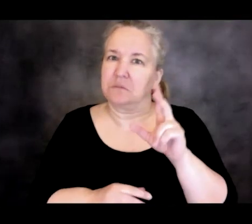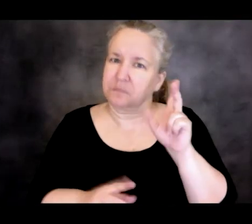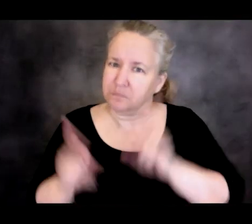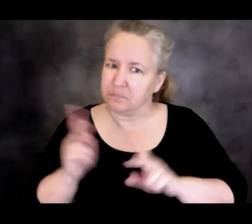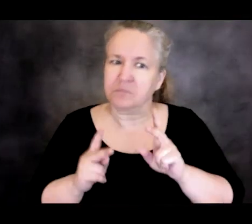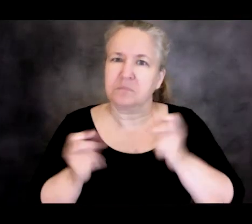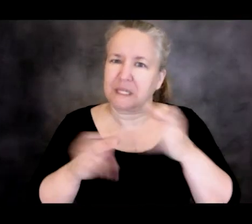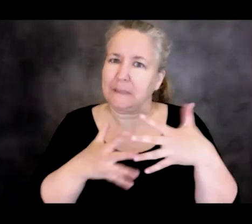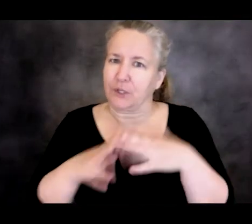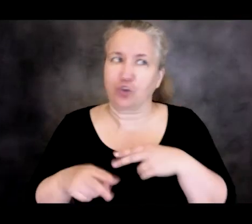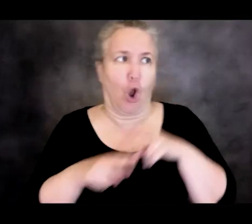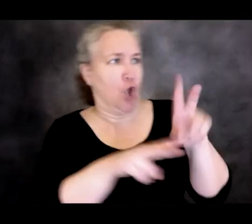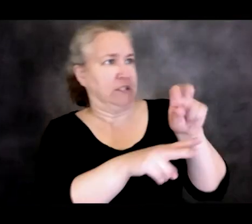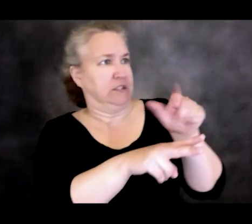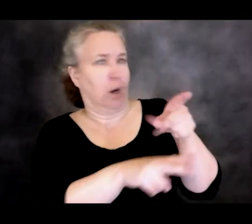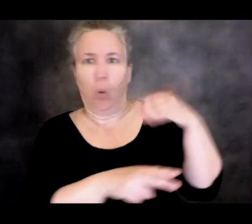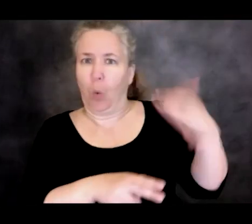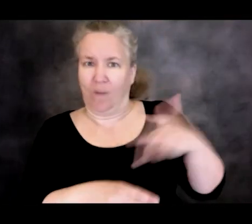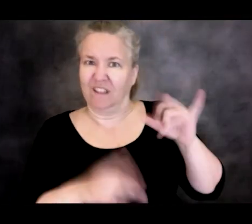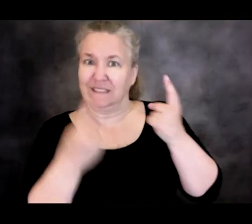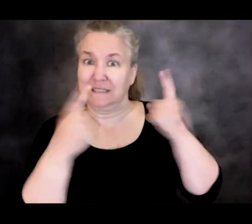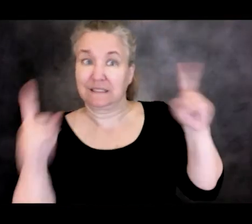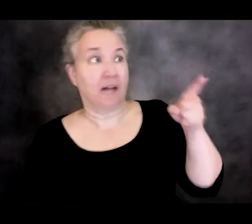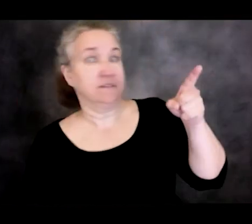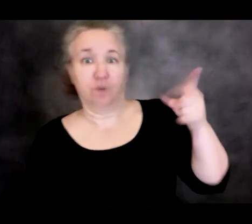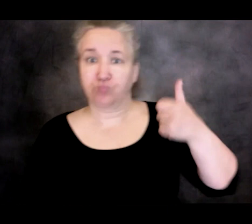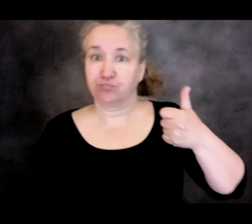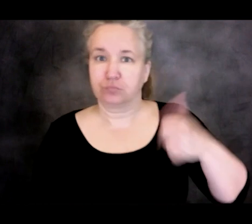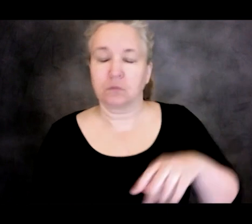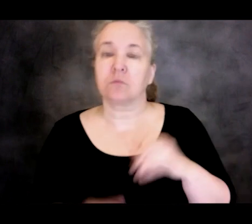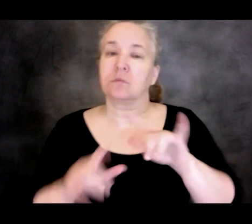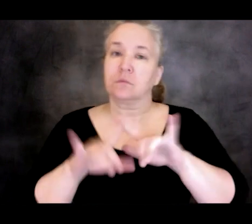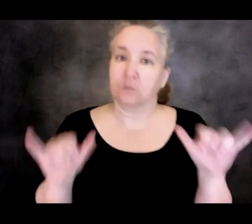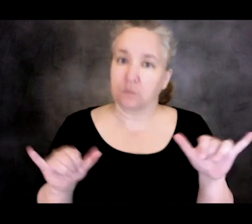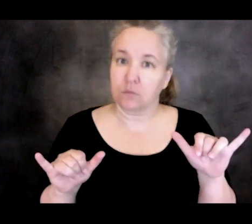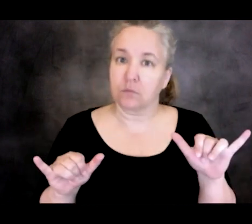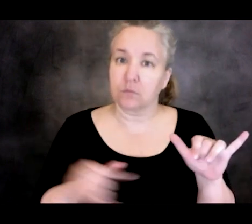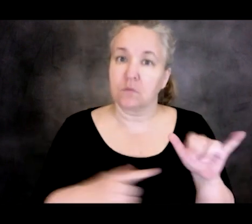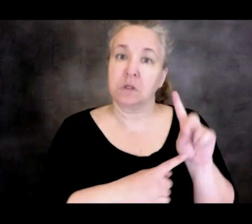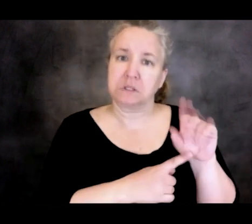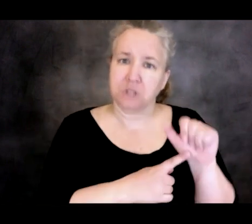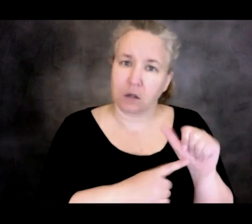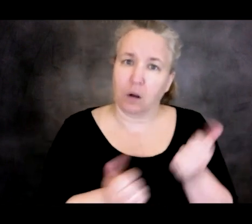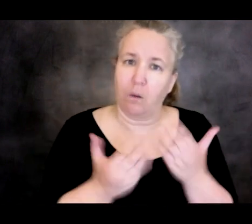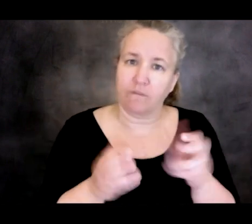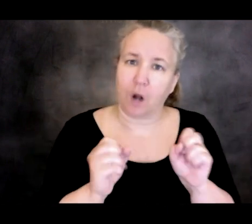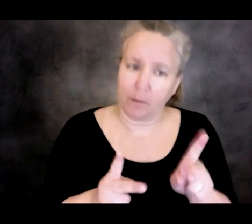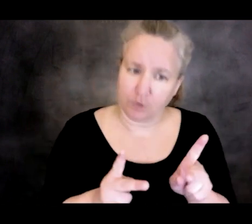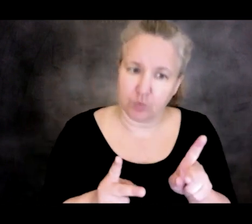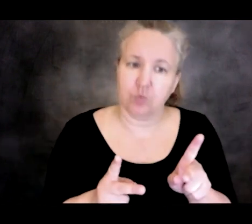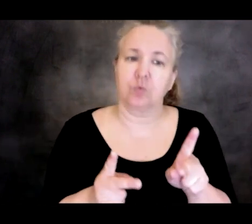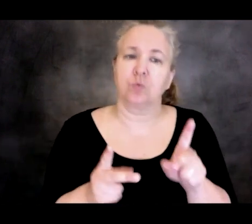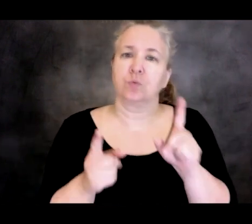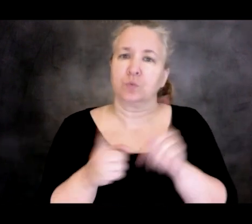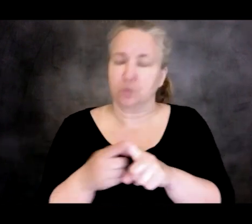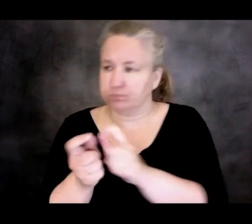many Americans. Yet, as DACA offered the opportunity to recast